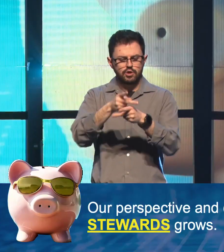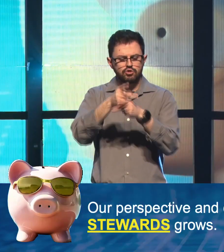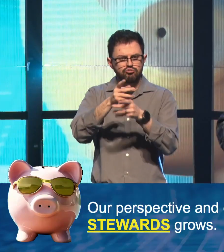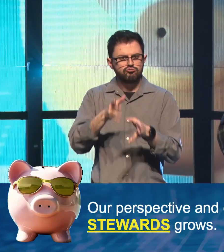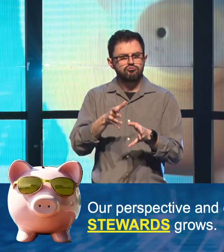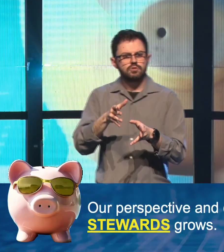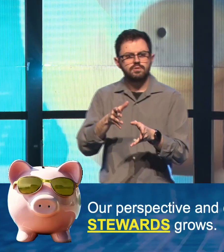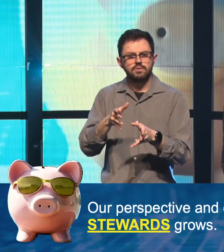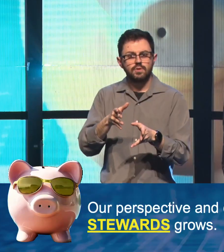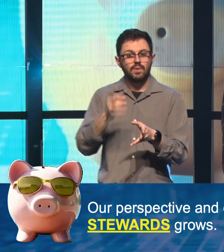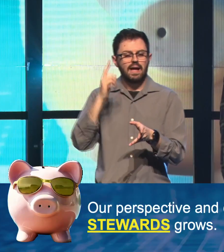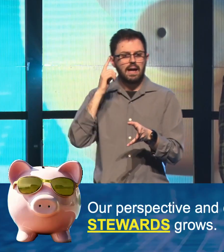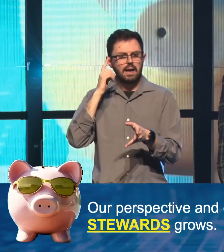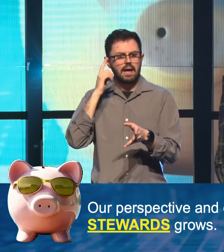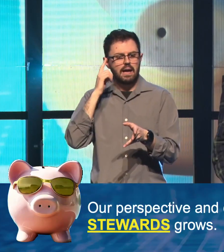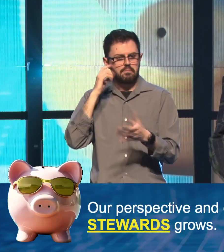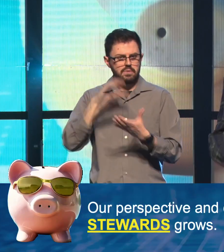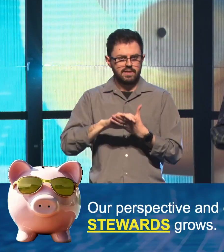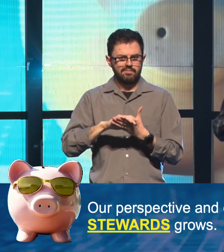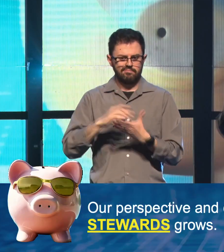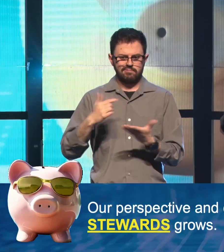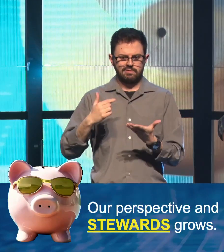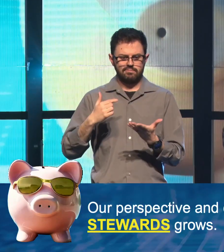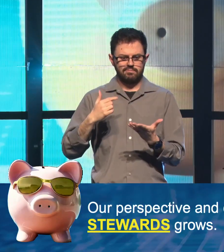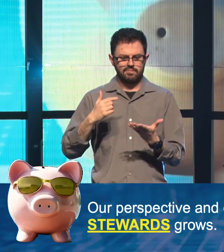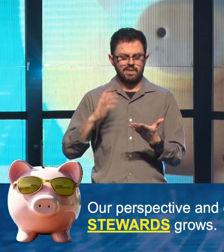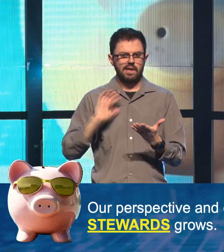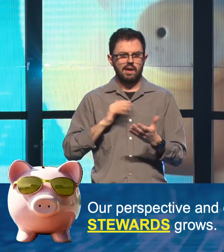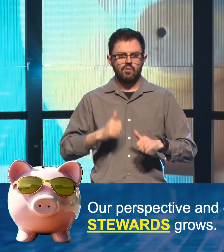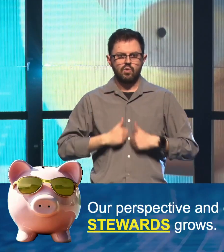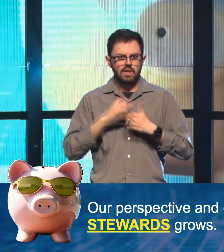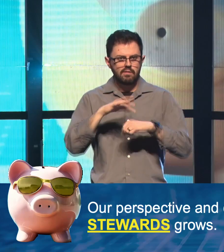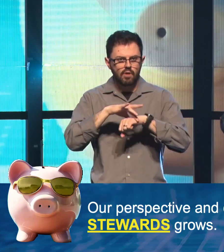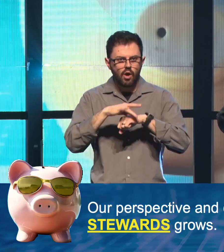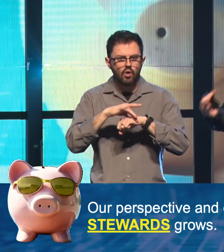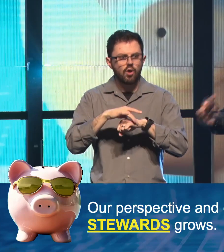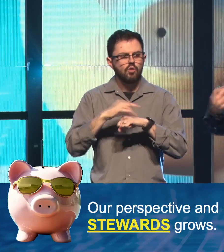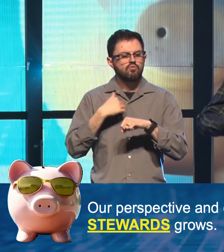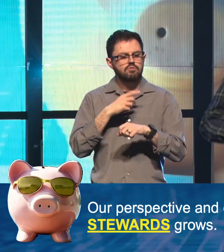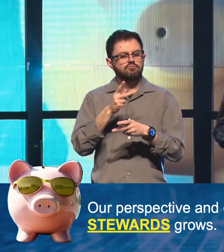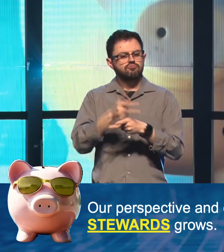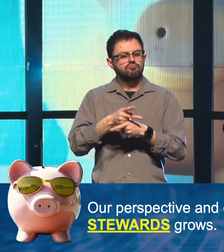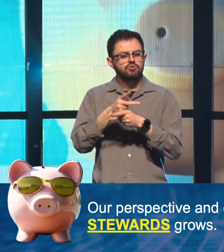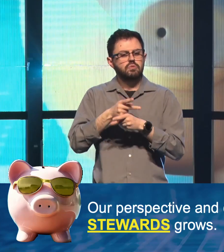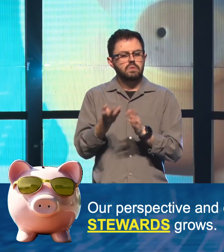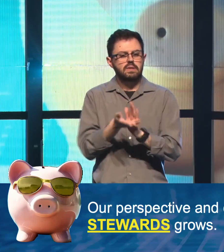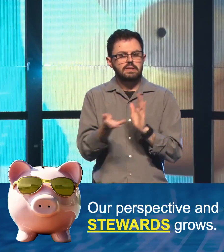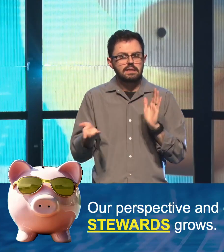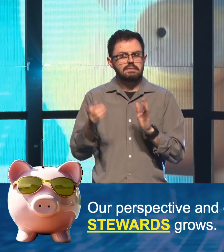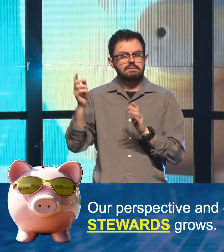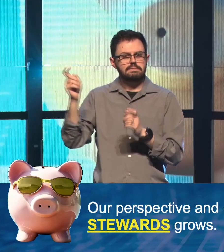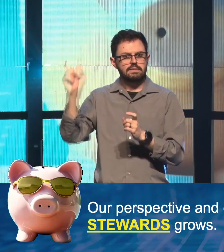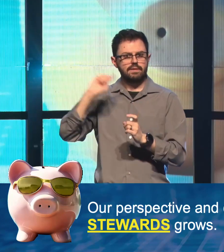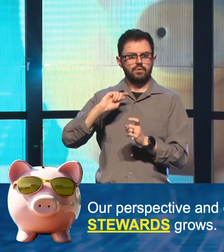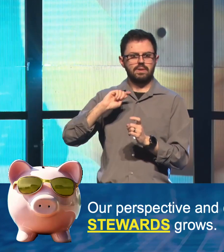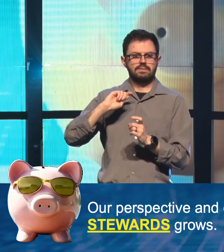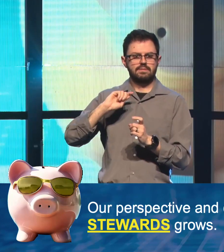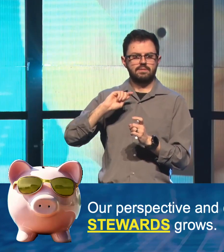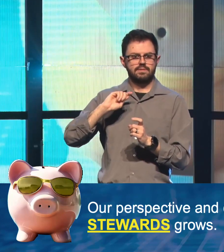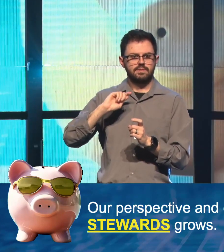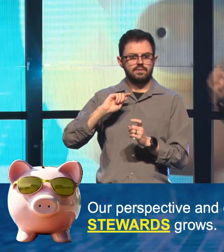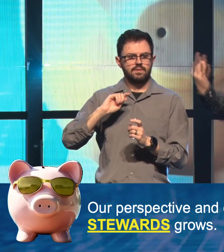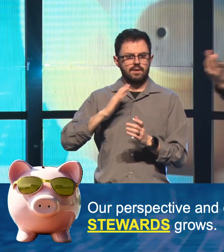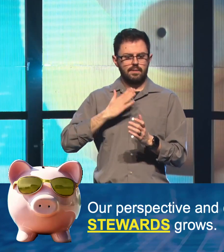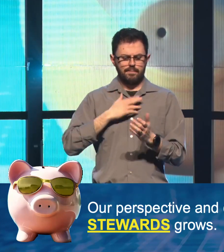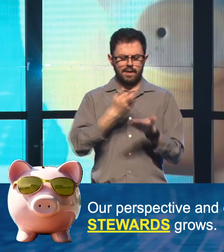in front of us, right? That our resources are not just meant for me, but are meant for